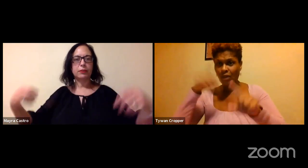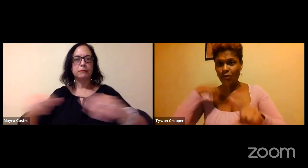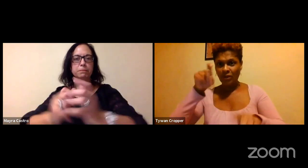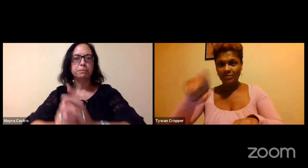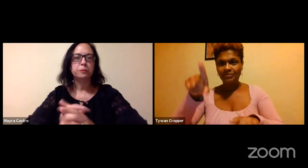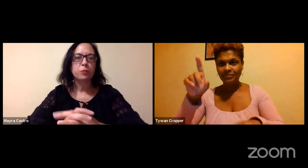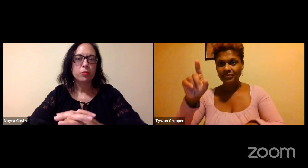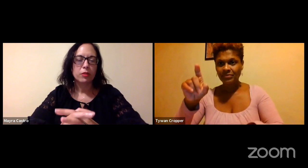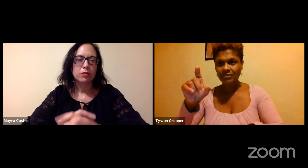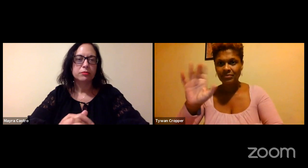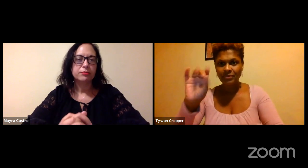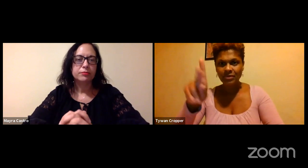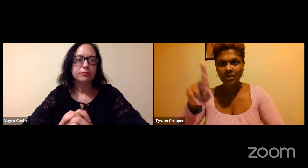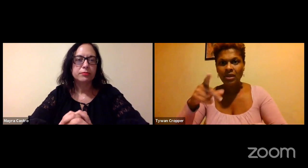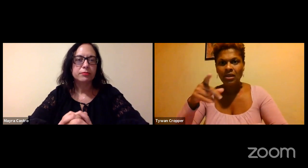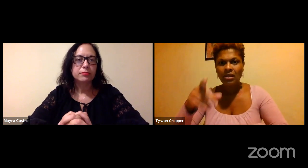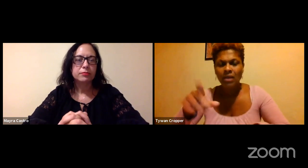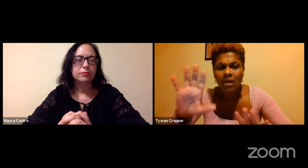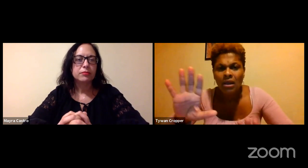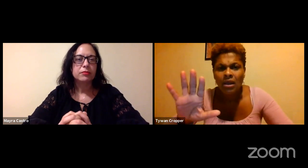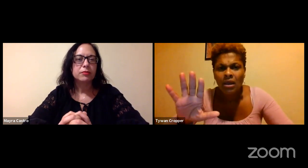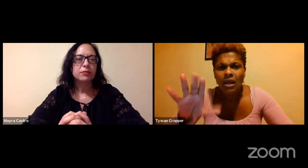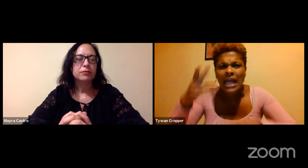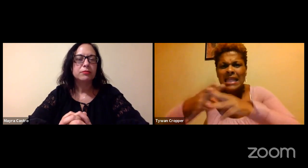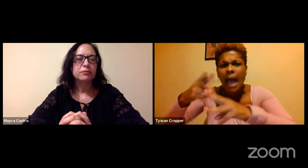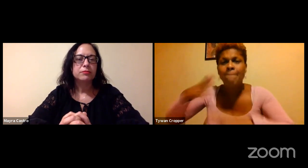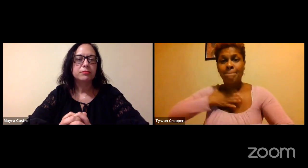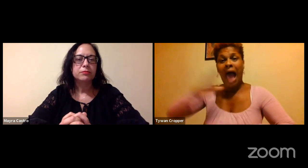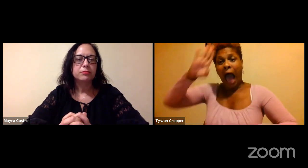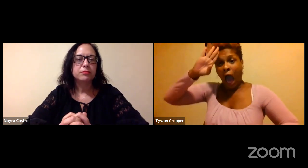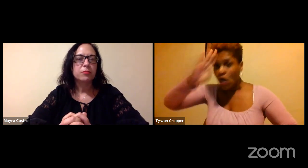Okay. Can you see me? All right.